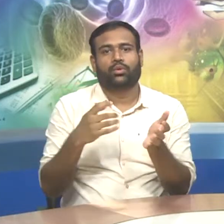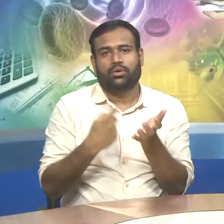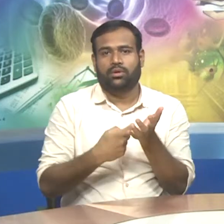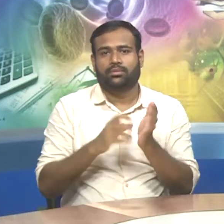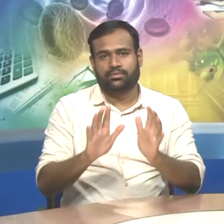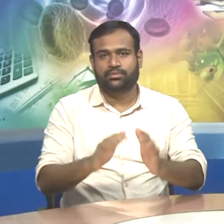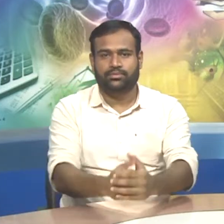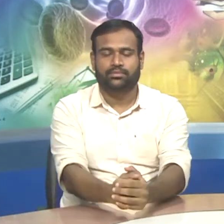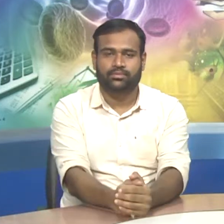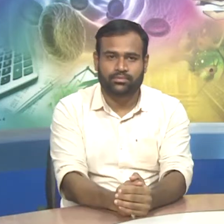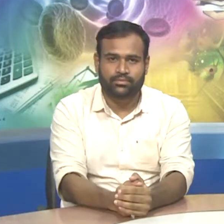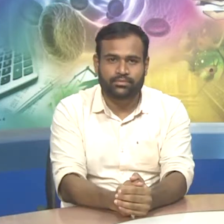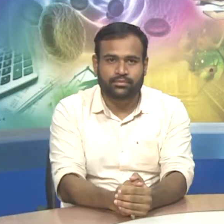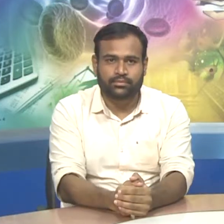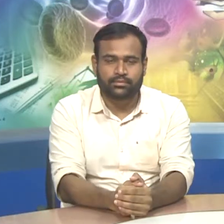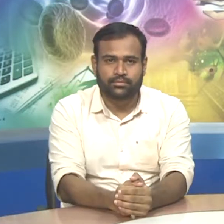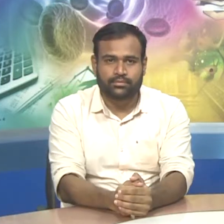economic status.